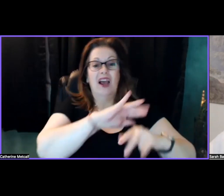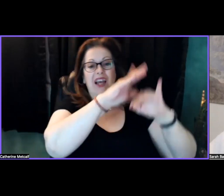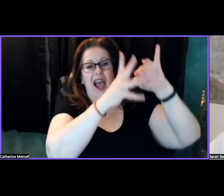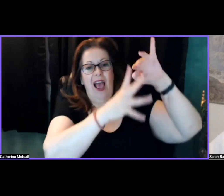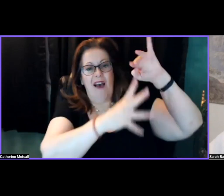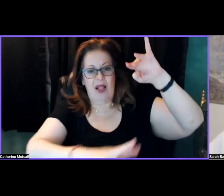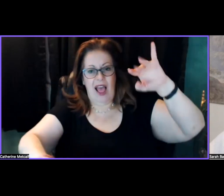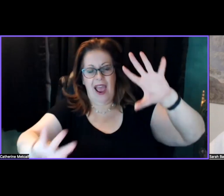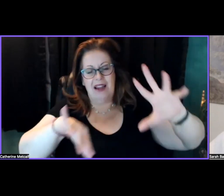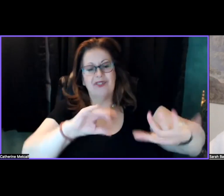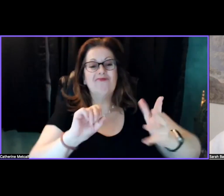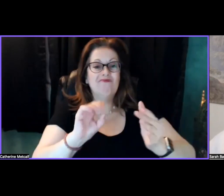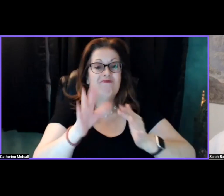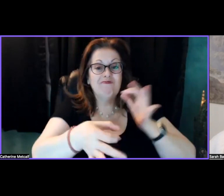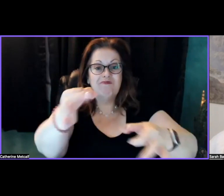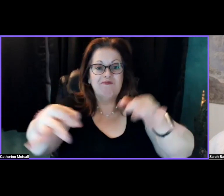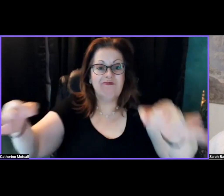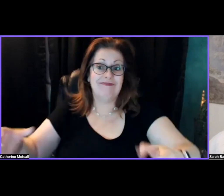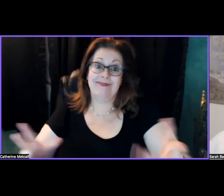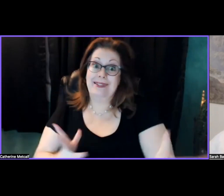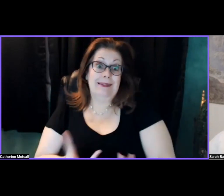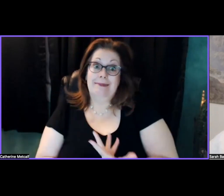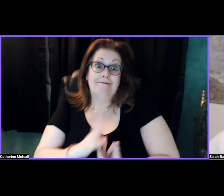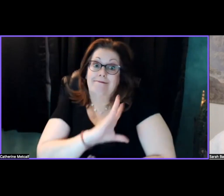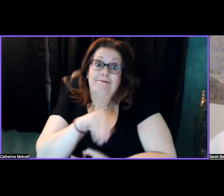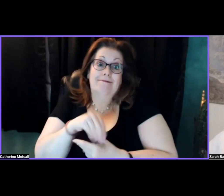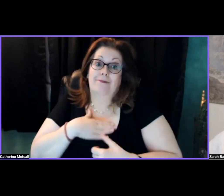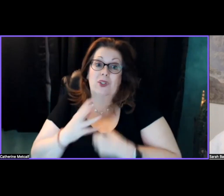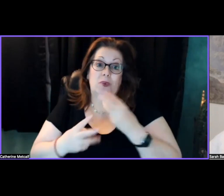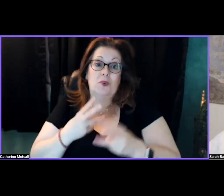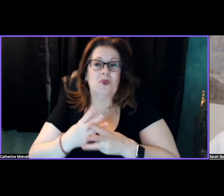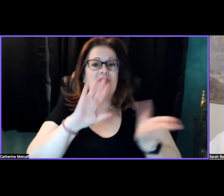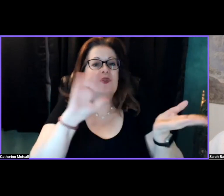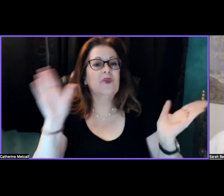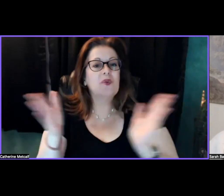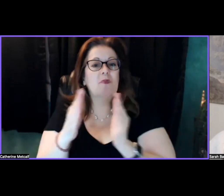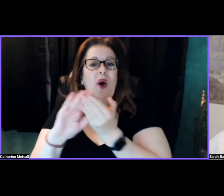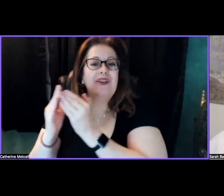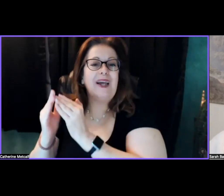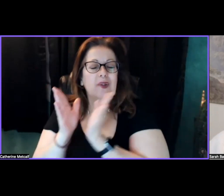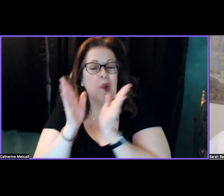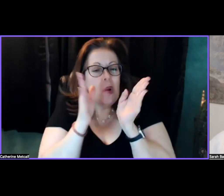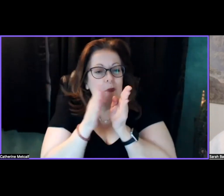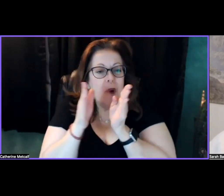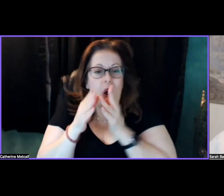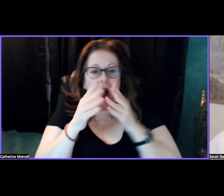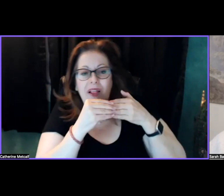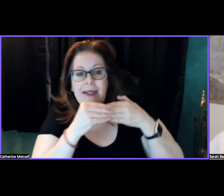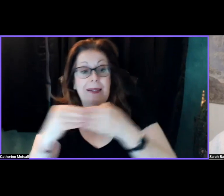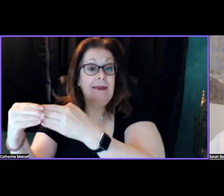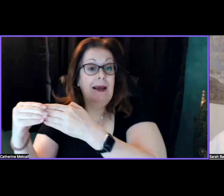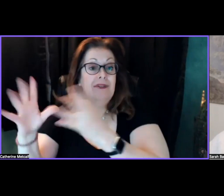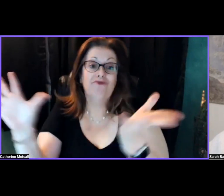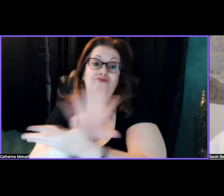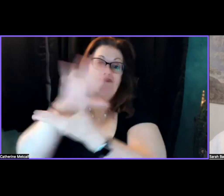In some ways, this just came with the territory. In a small town, it was always small things that led to disaster. The